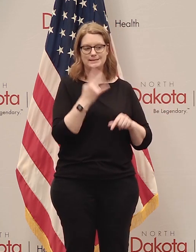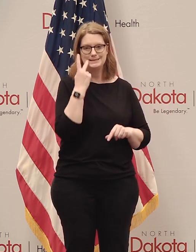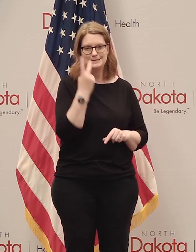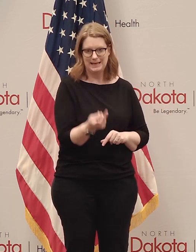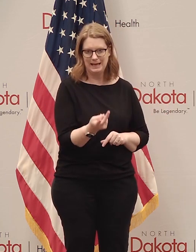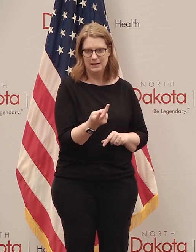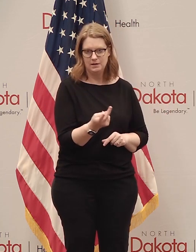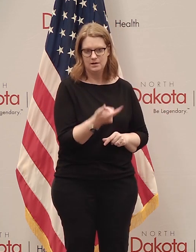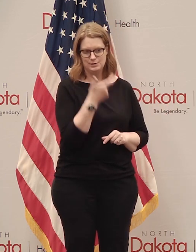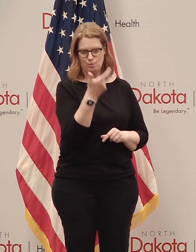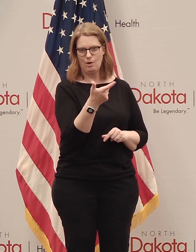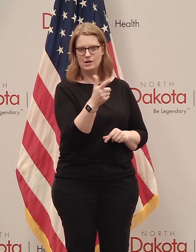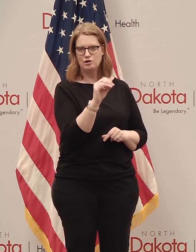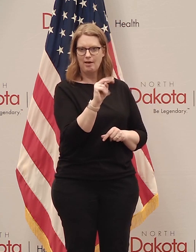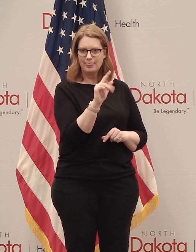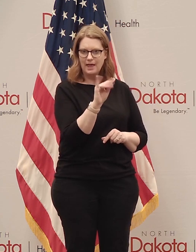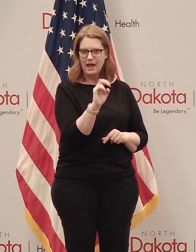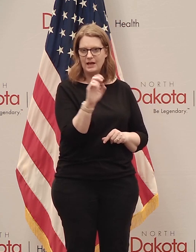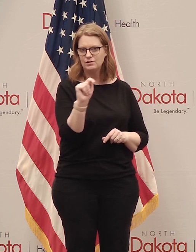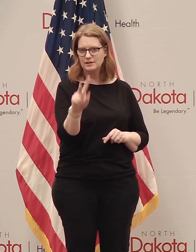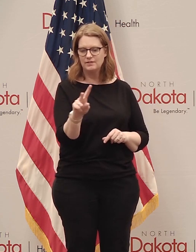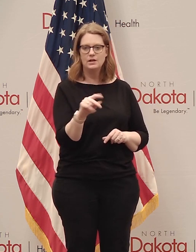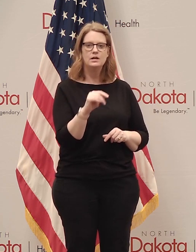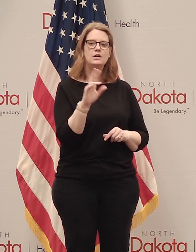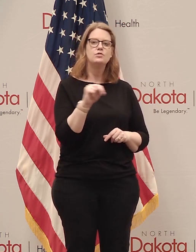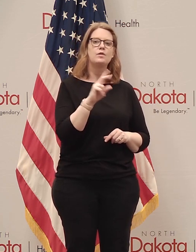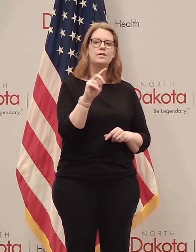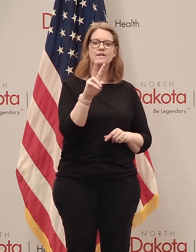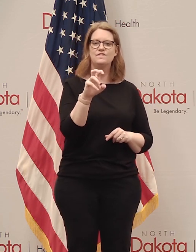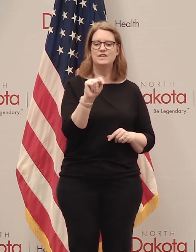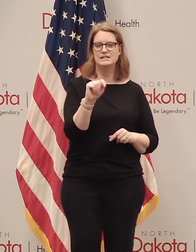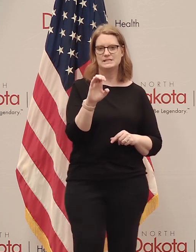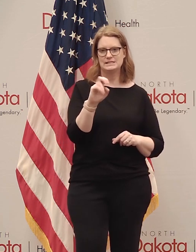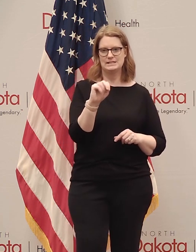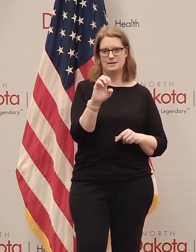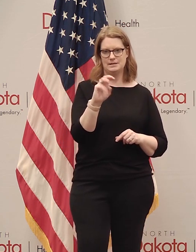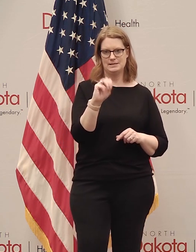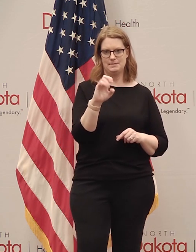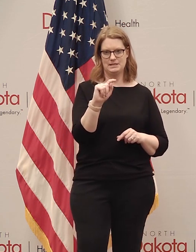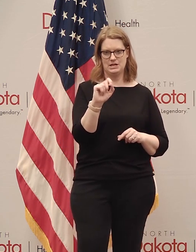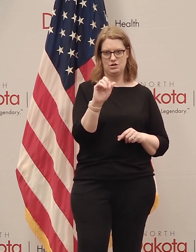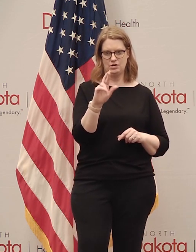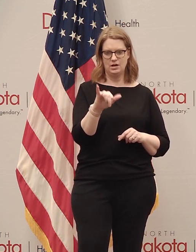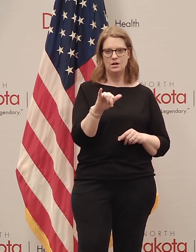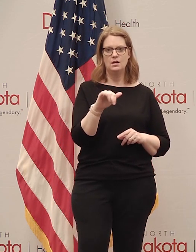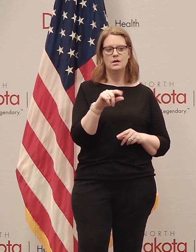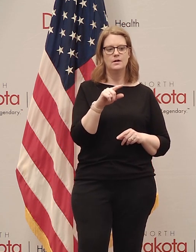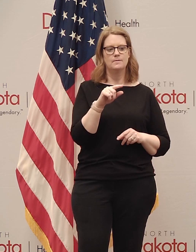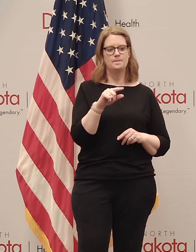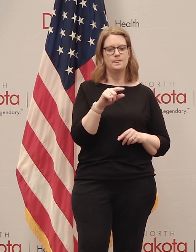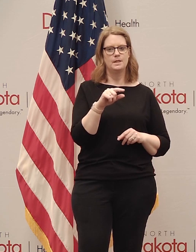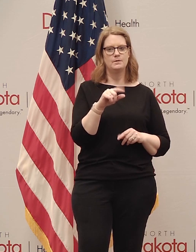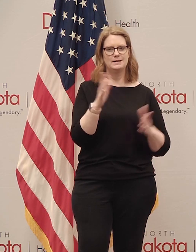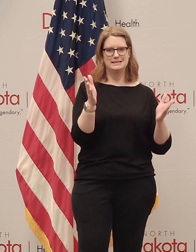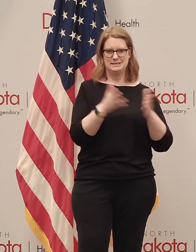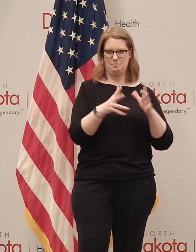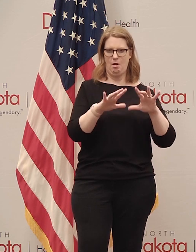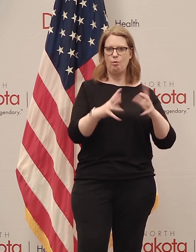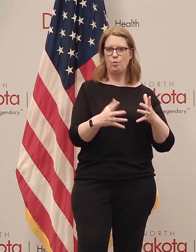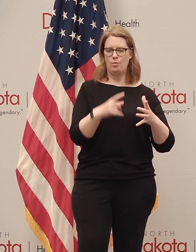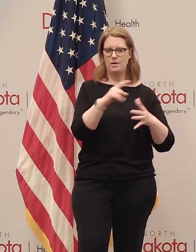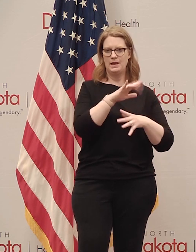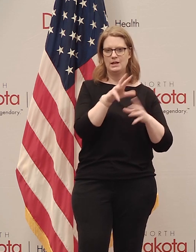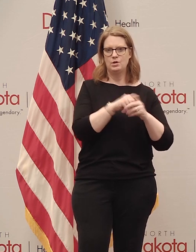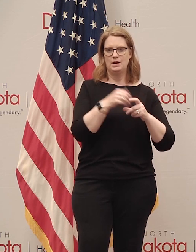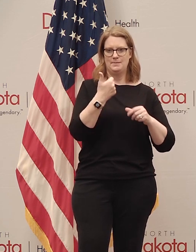than ever. But the annual Memorial Day ceremony at the North Dakota Veterans Cemetery is going to be a small group out there,